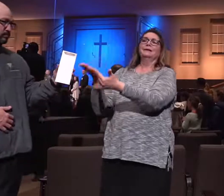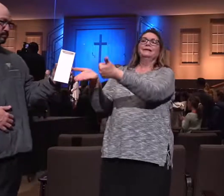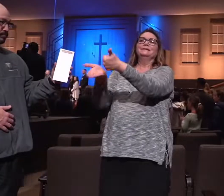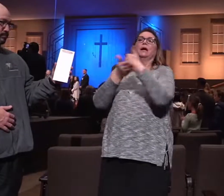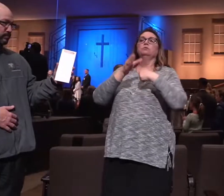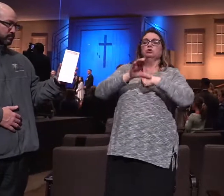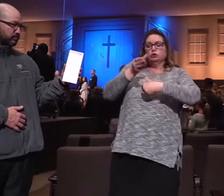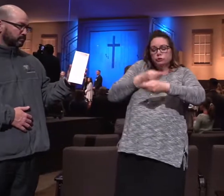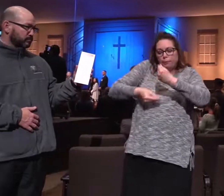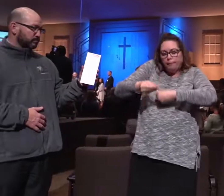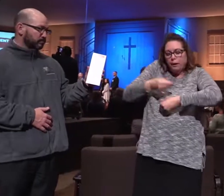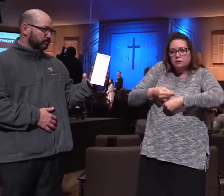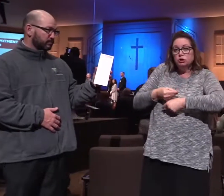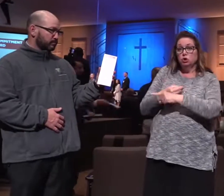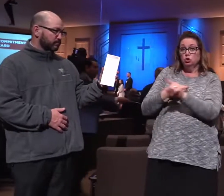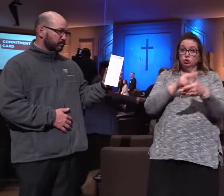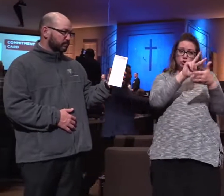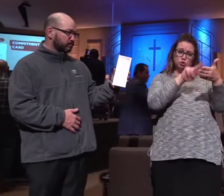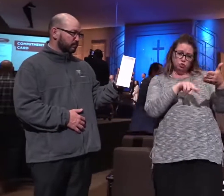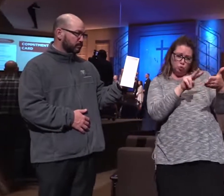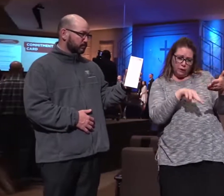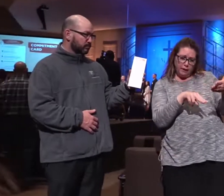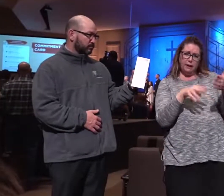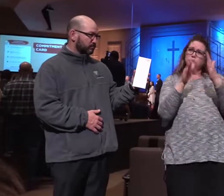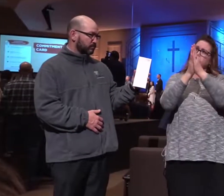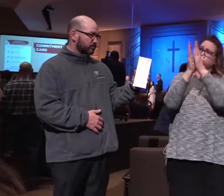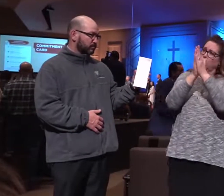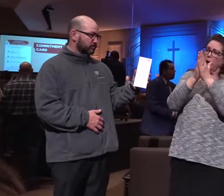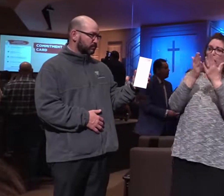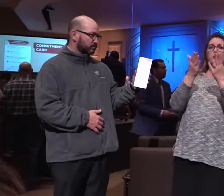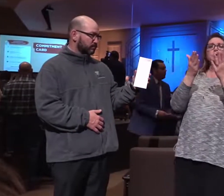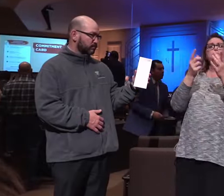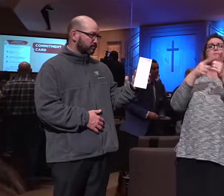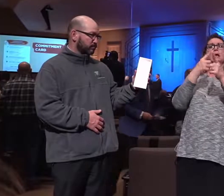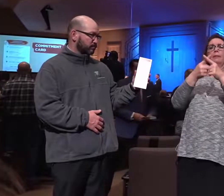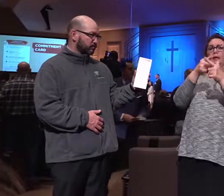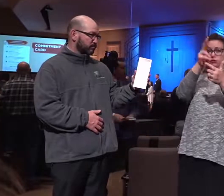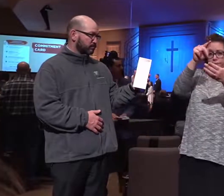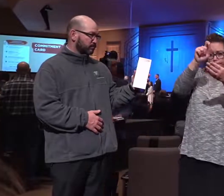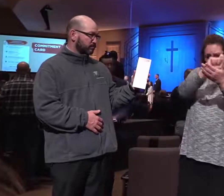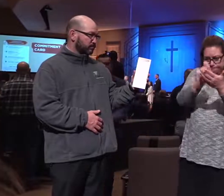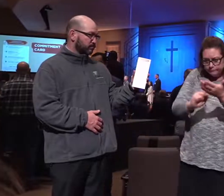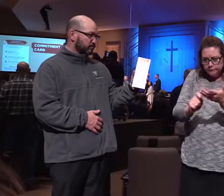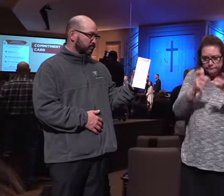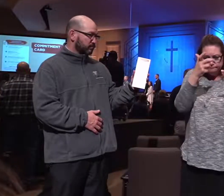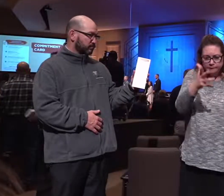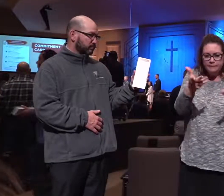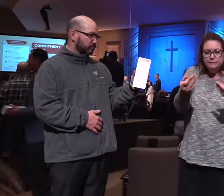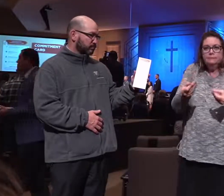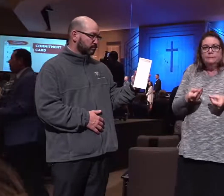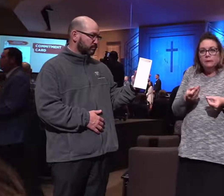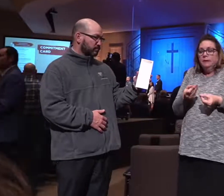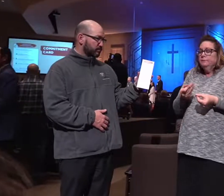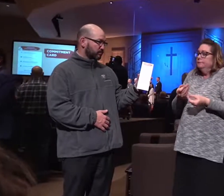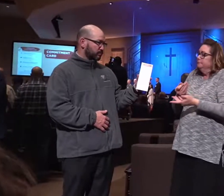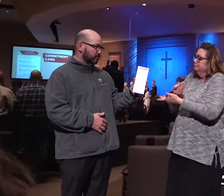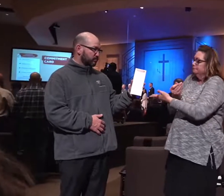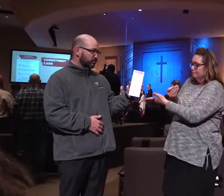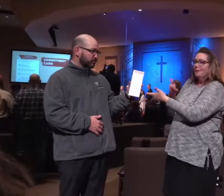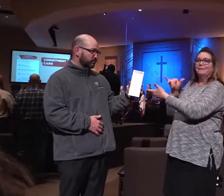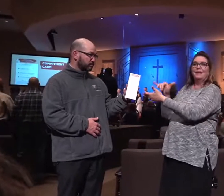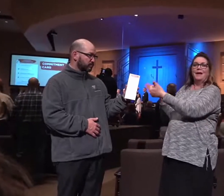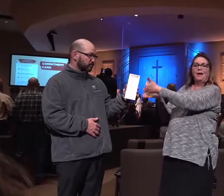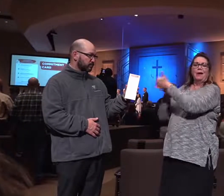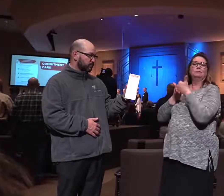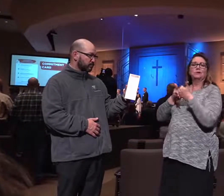this out, it'll help us to know how many new missionaries to take on, how we can increase missions. Some of you may want to turn it in on